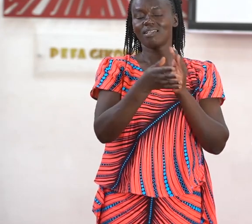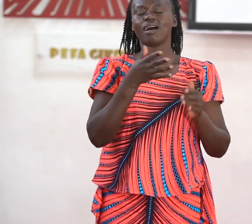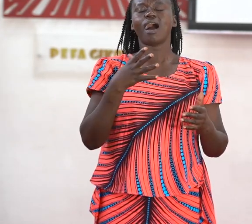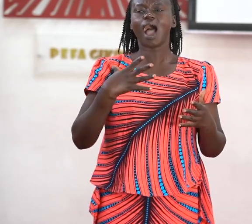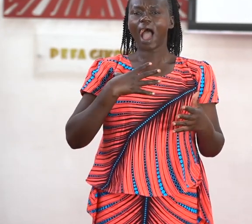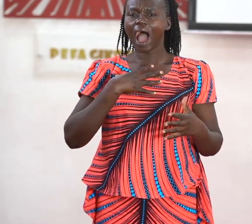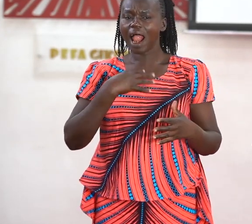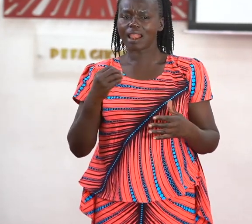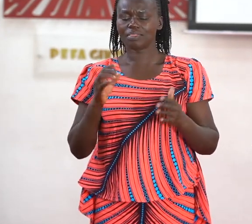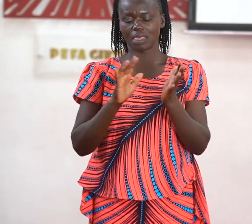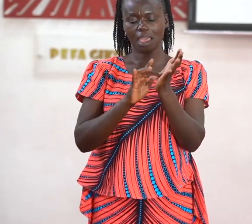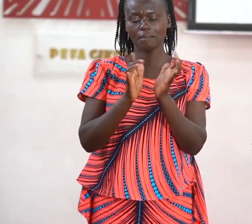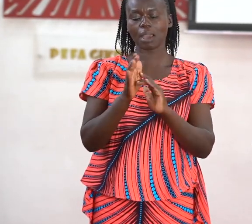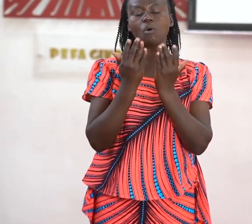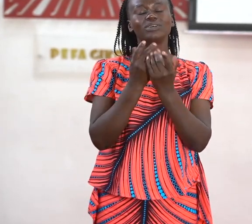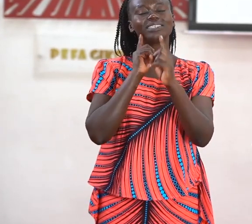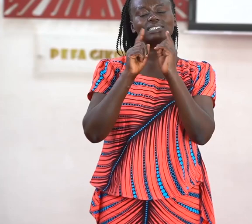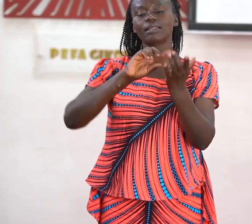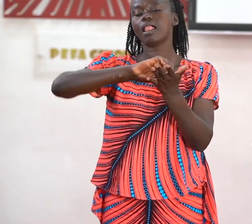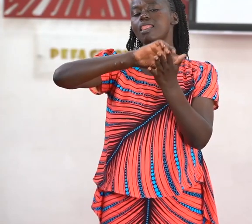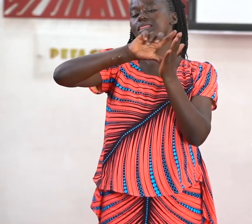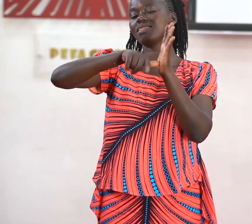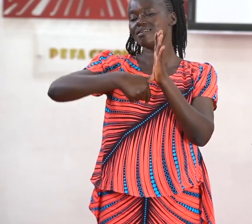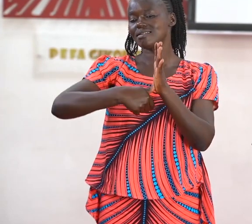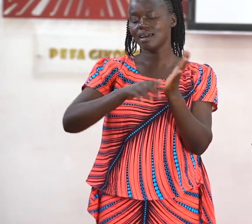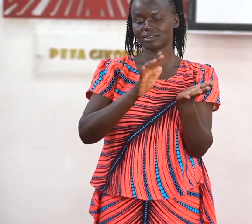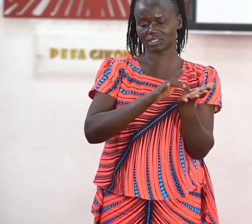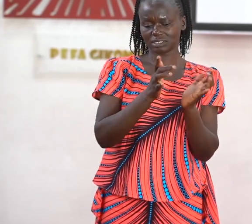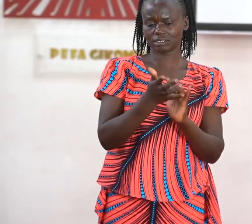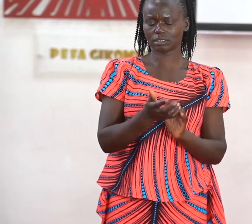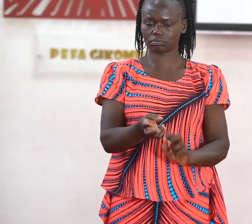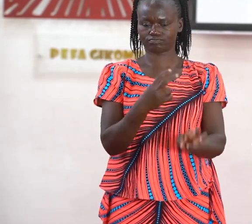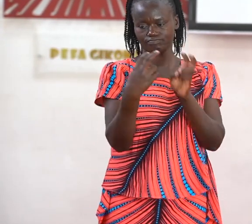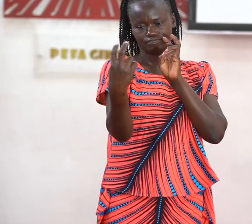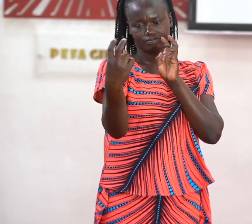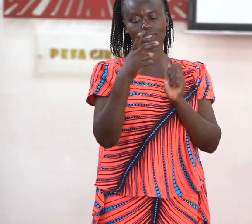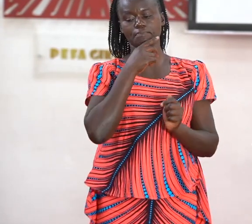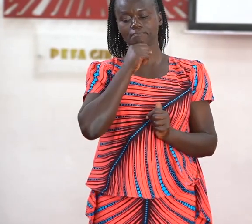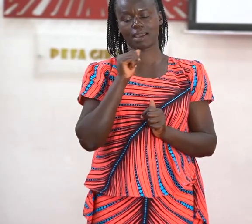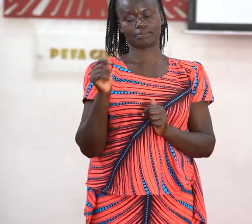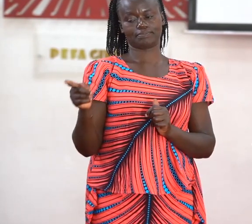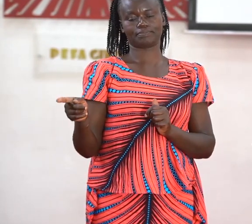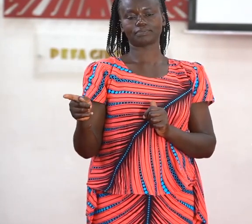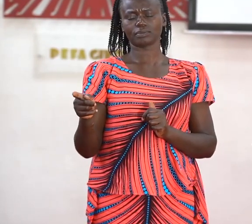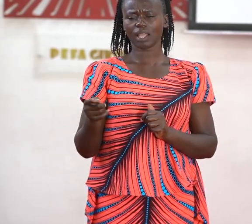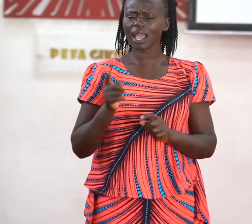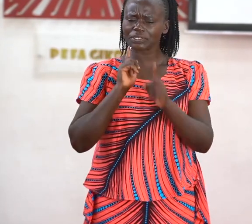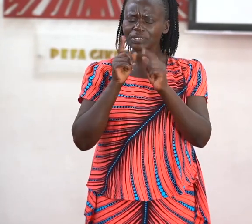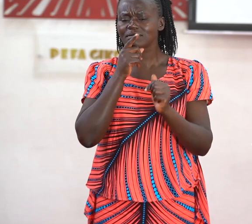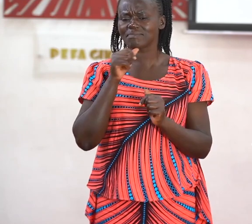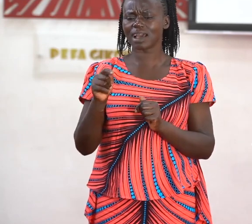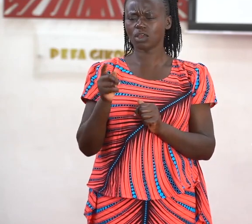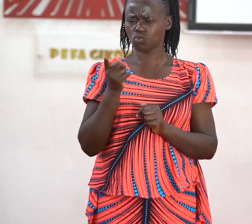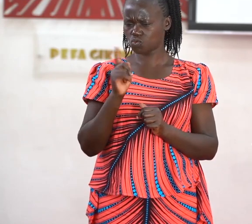And the Bible says that later on, Jesus met this man and he told him, see that you do